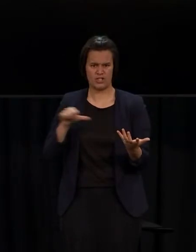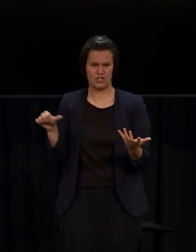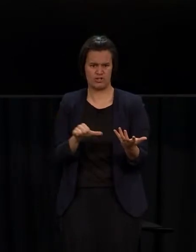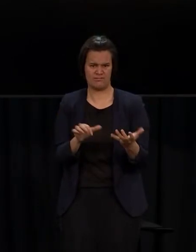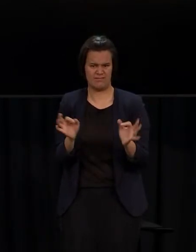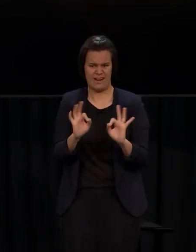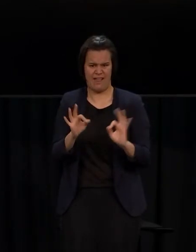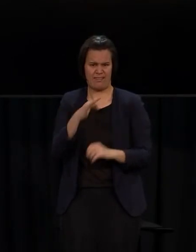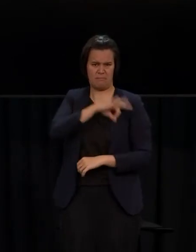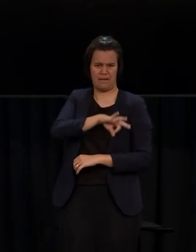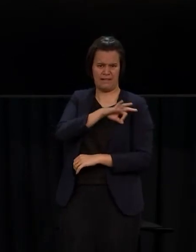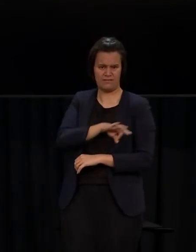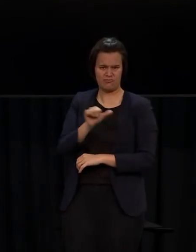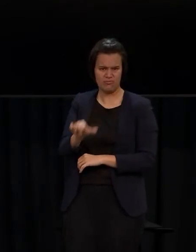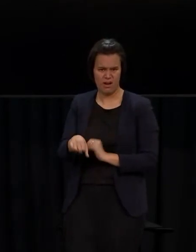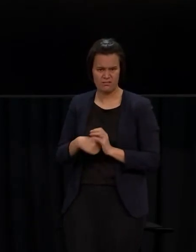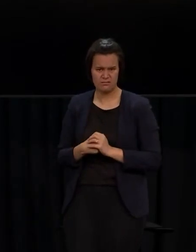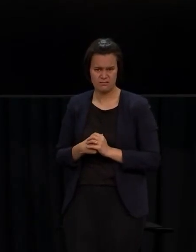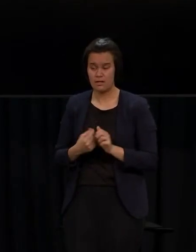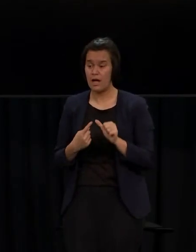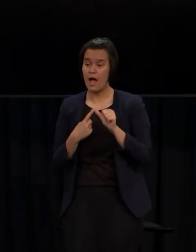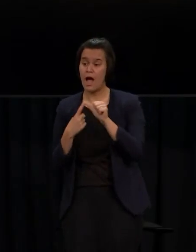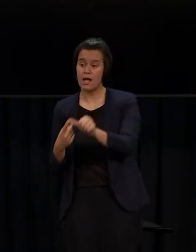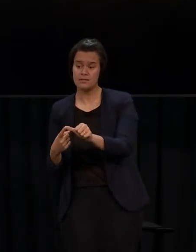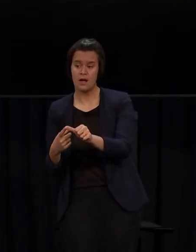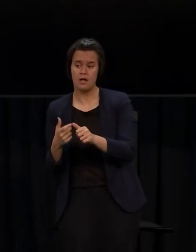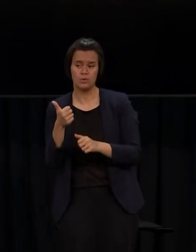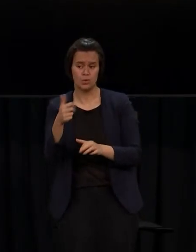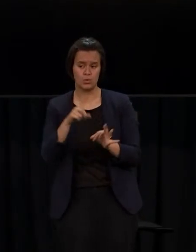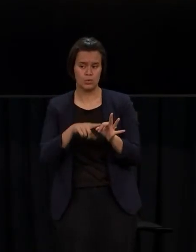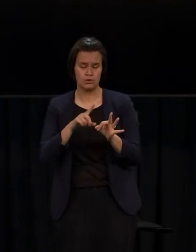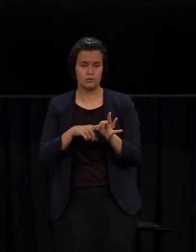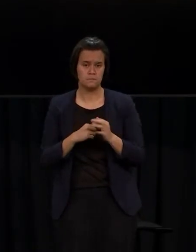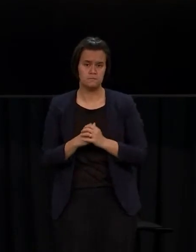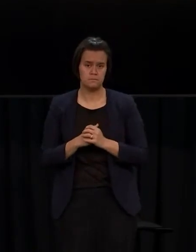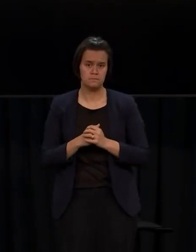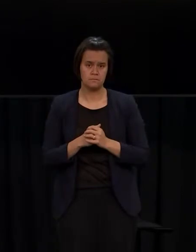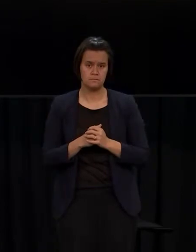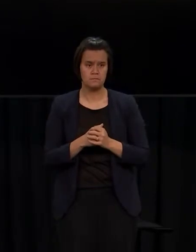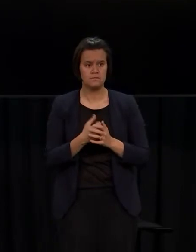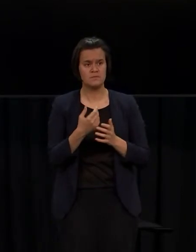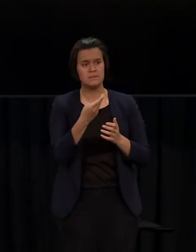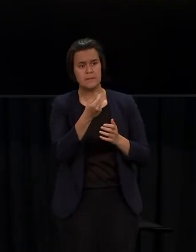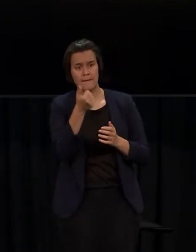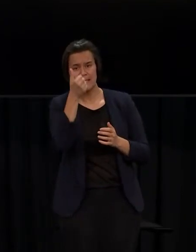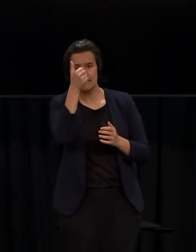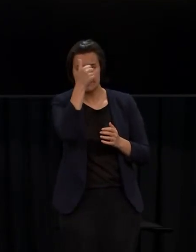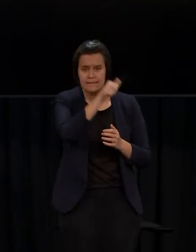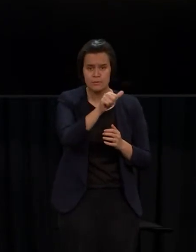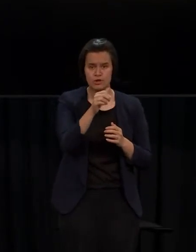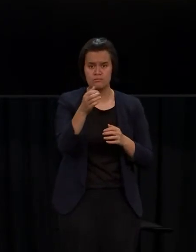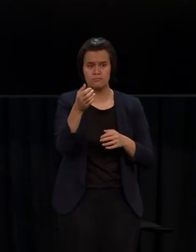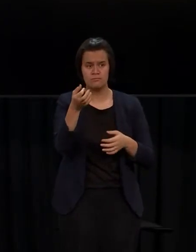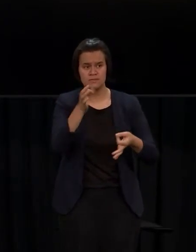the really good debates and discussions that we had with our public health experts and the epidemiologists before we